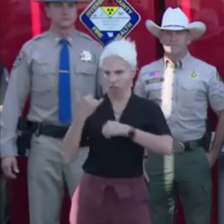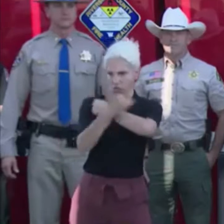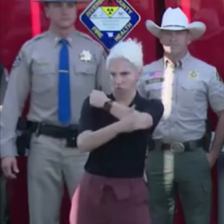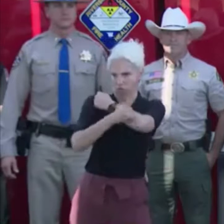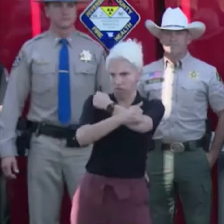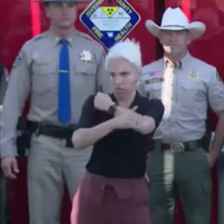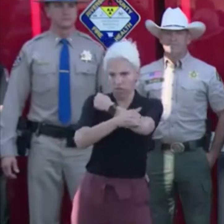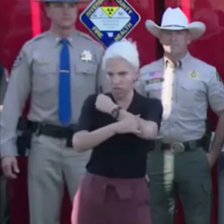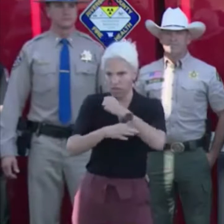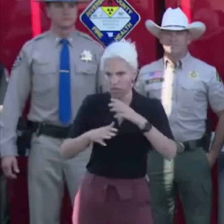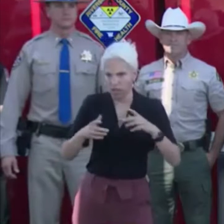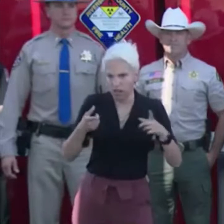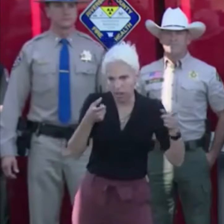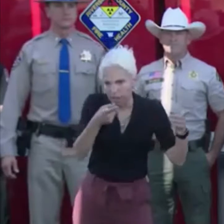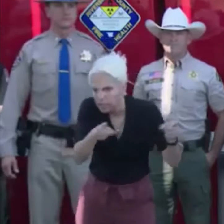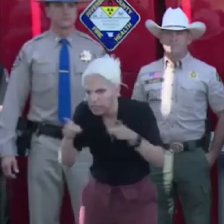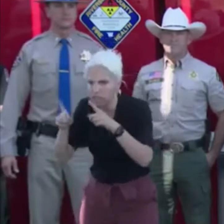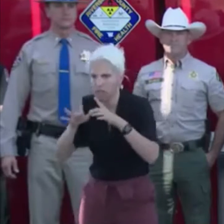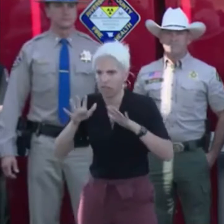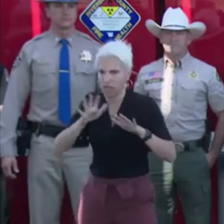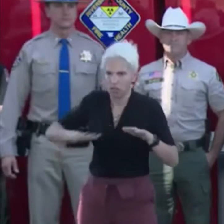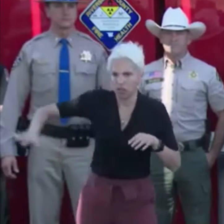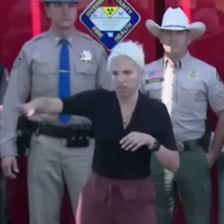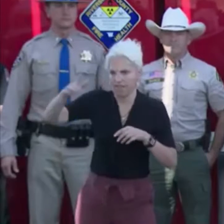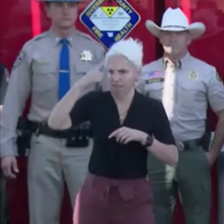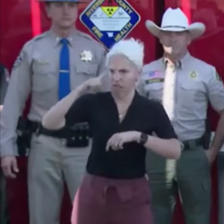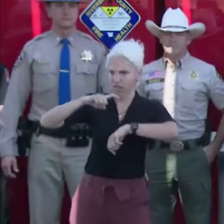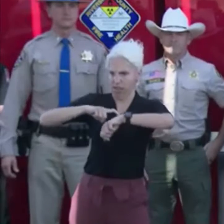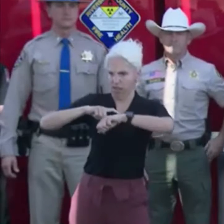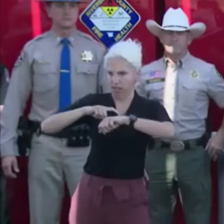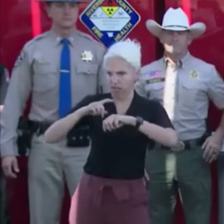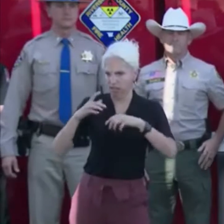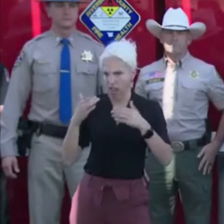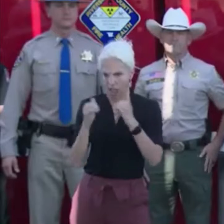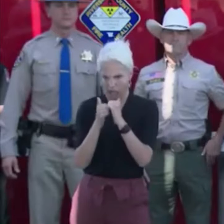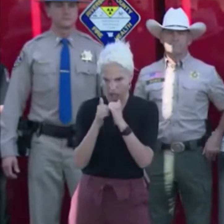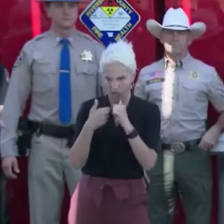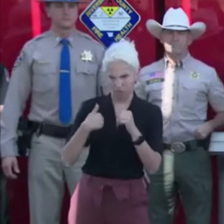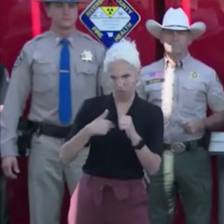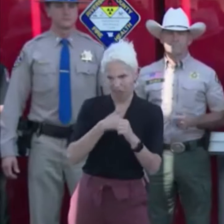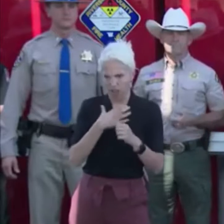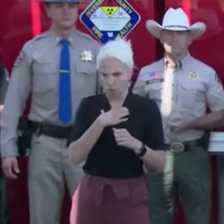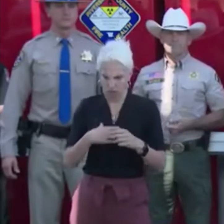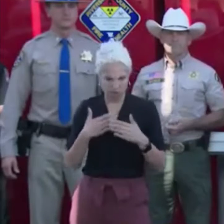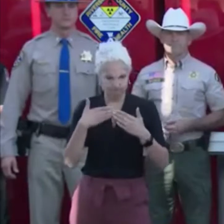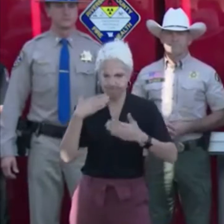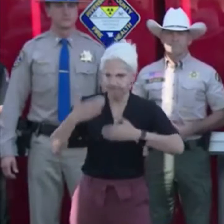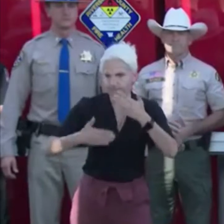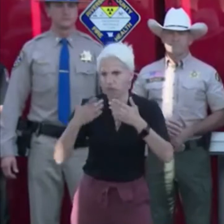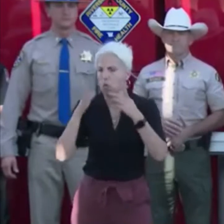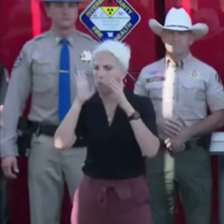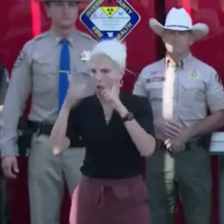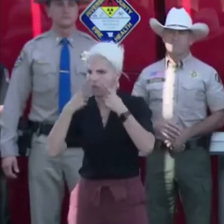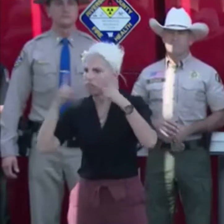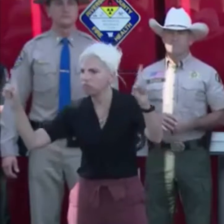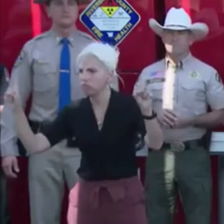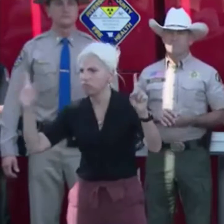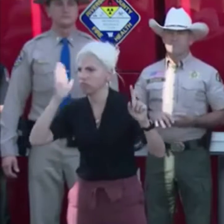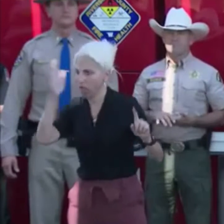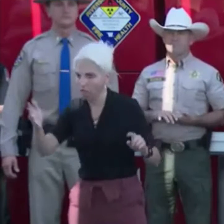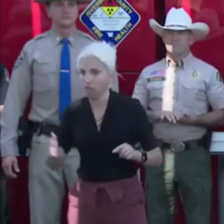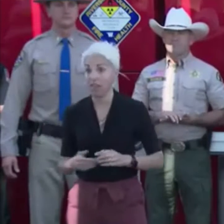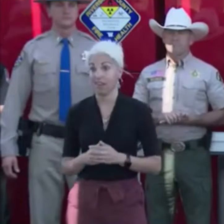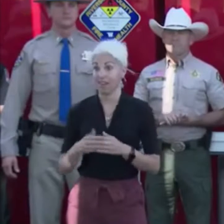I think this will be a time that tests our will, and I think we're there. All of us up here we're